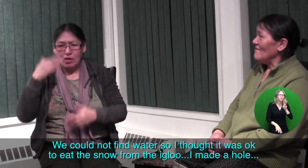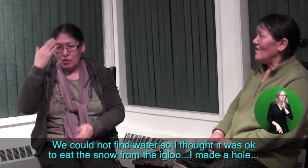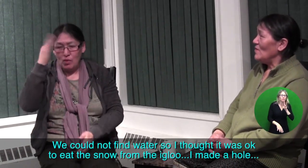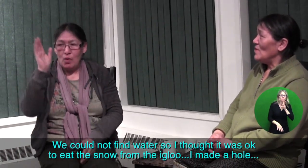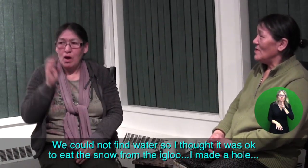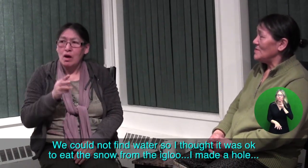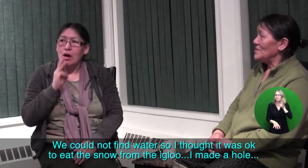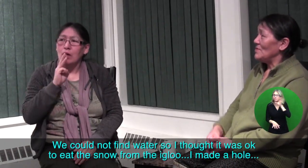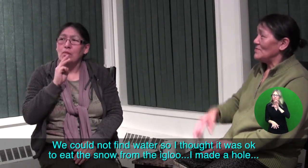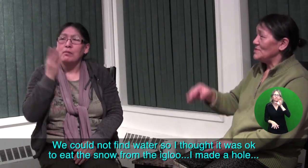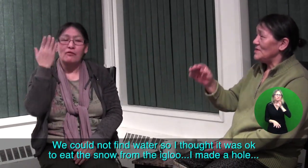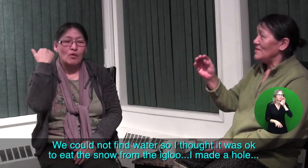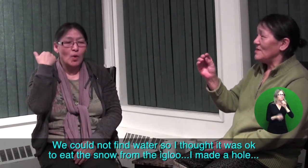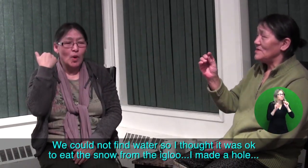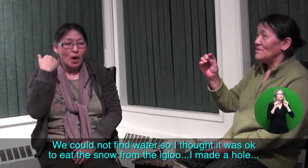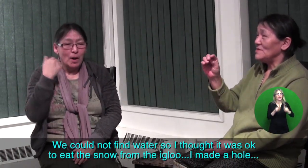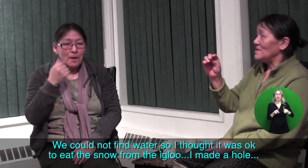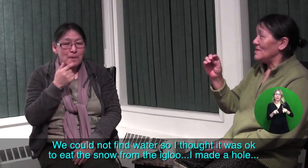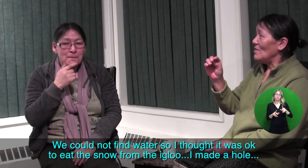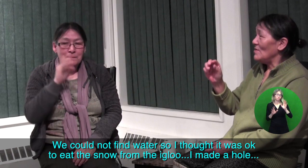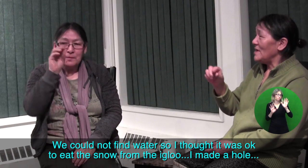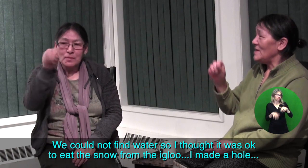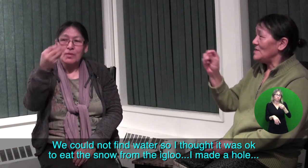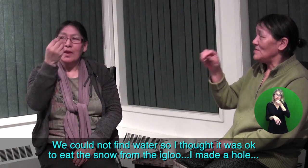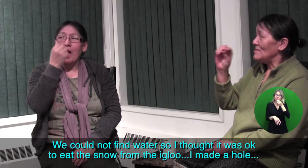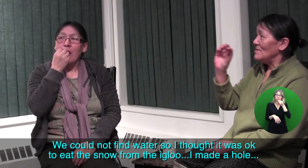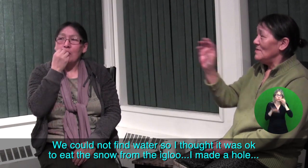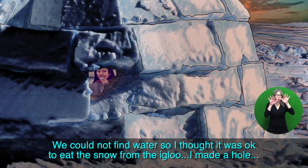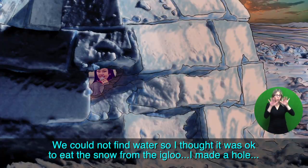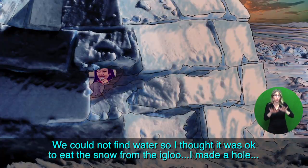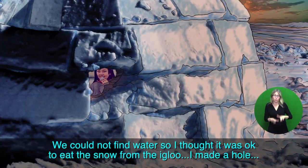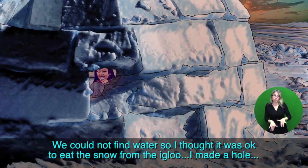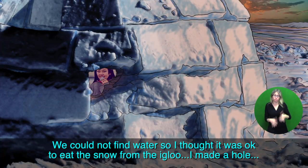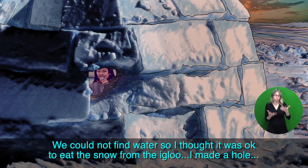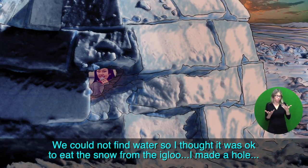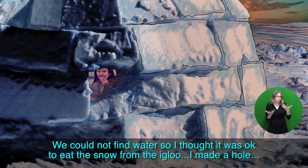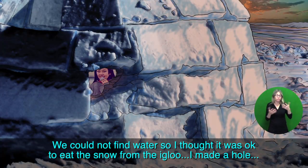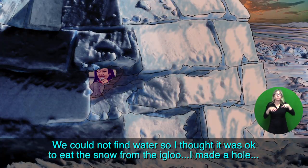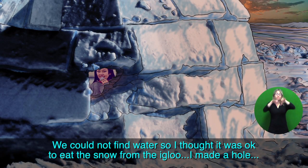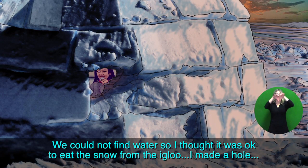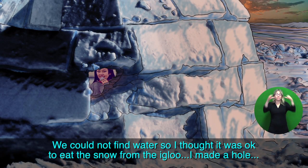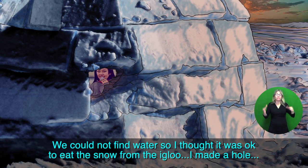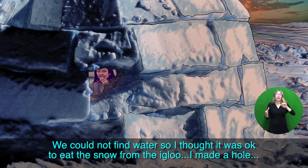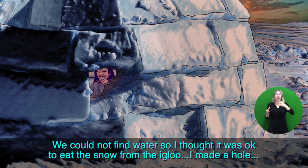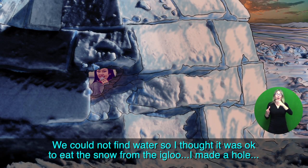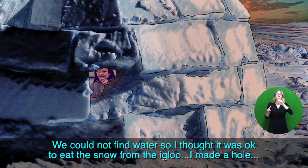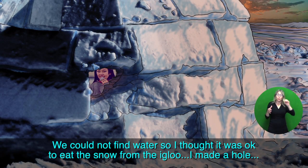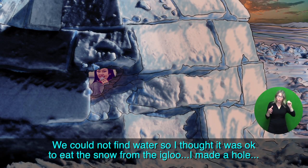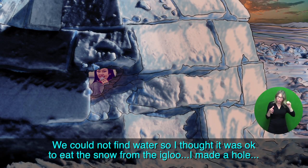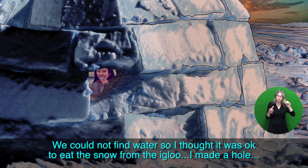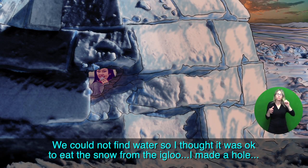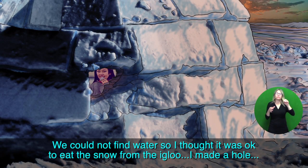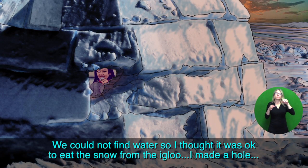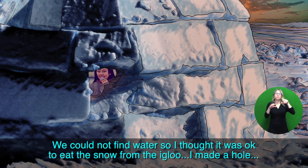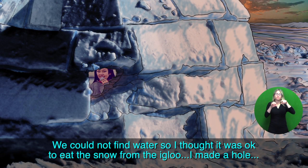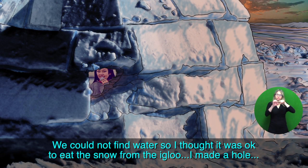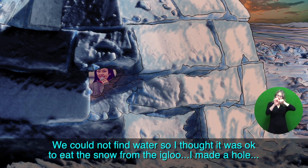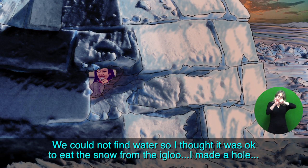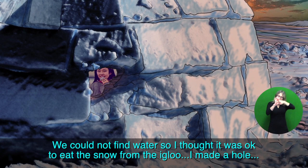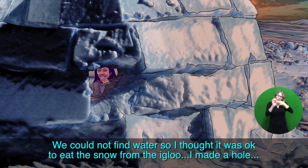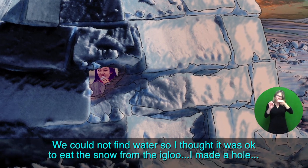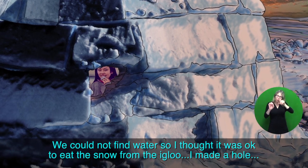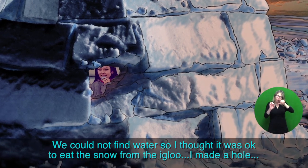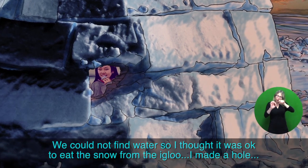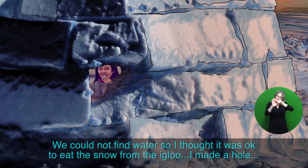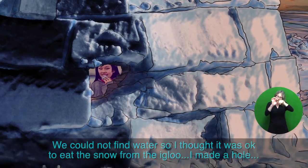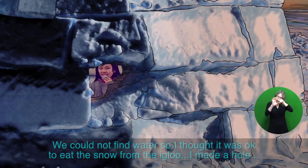She couldn't find water, so she thought she was okay to eat the snow from the igloo, ice. And she made a hole.